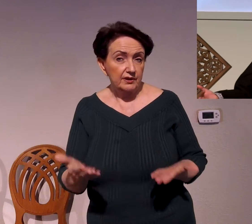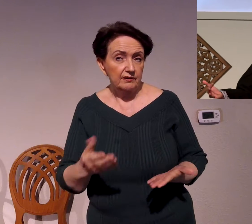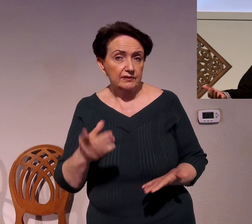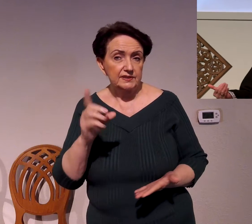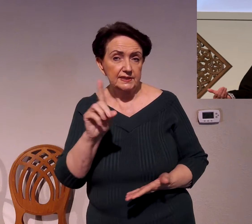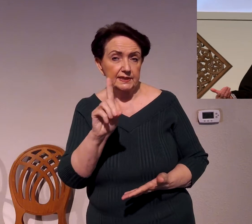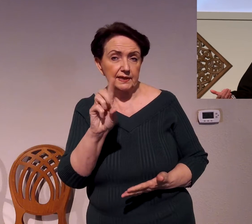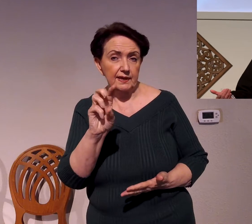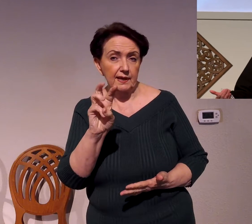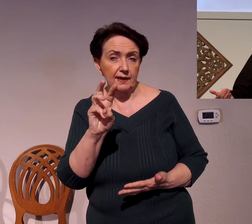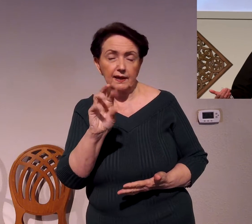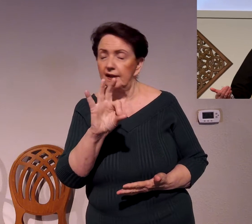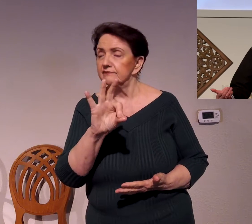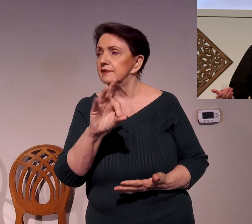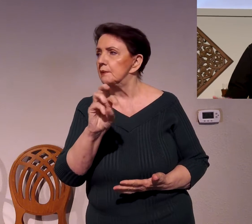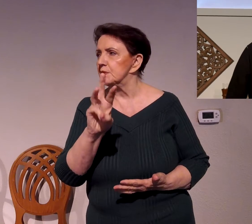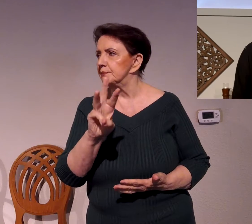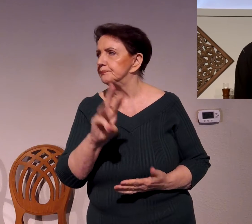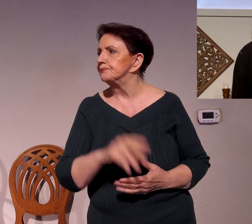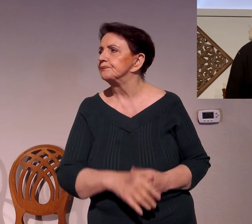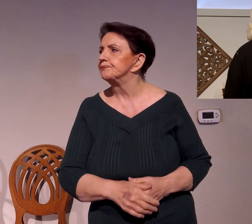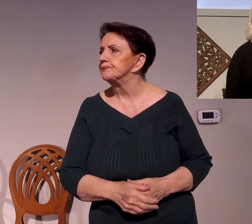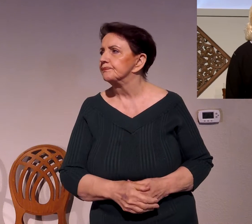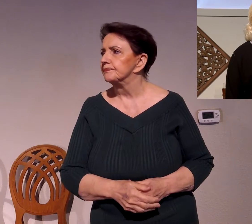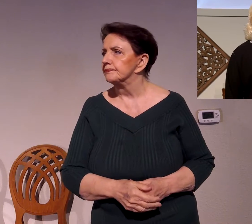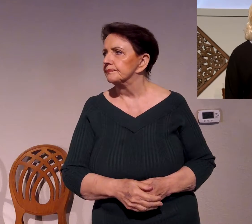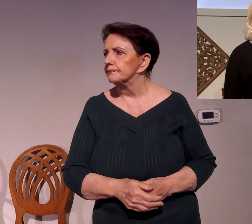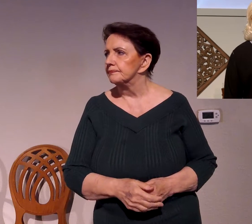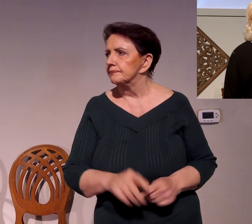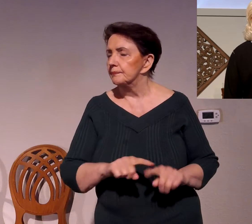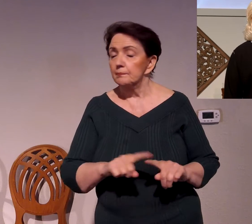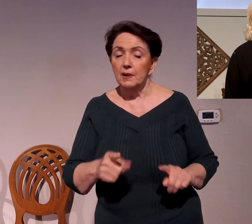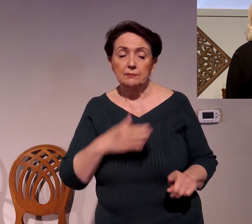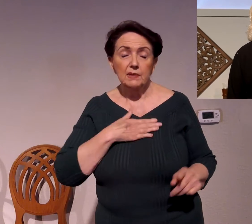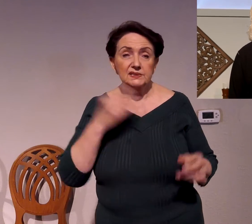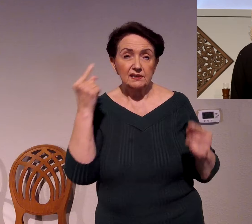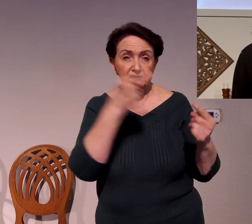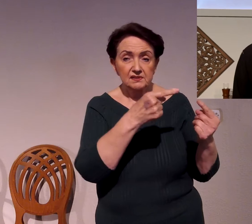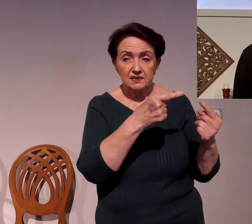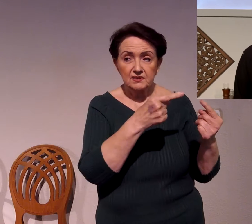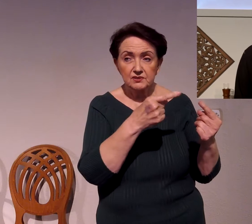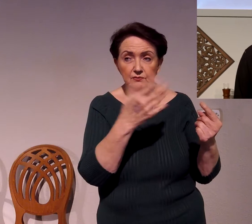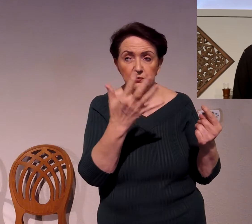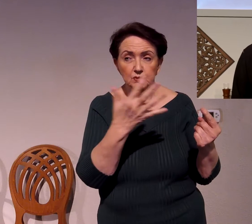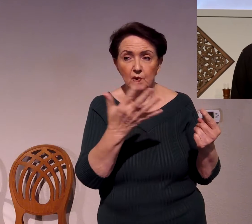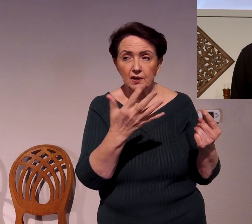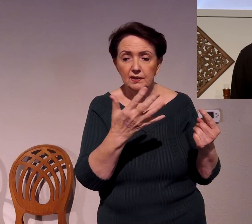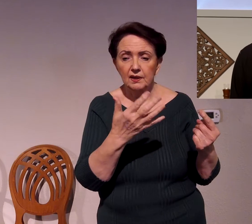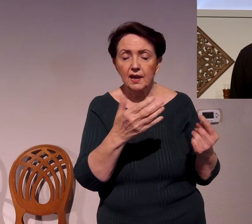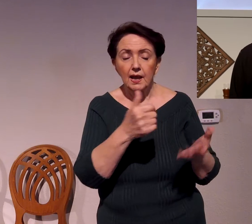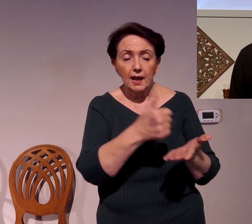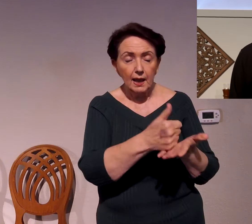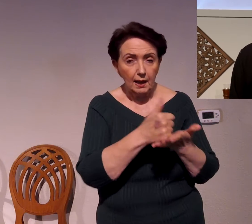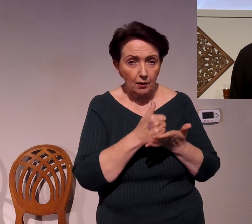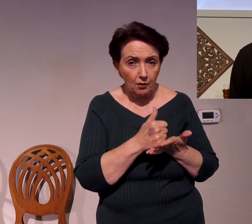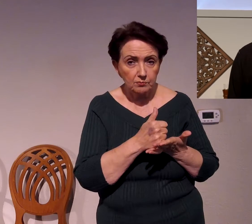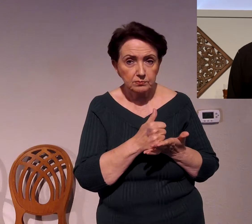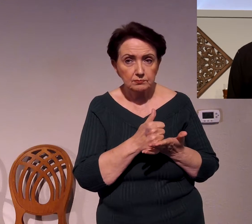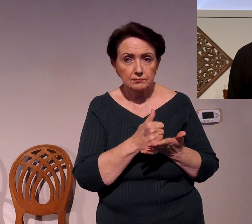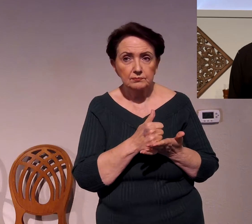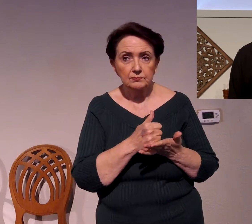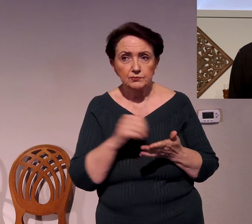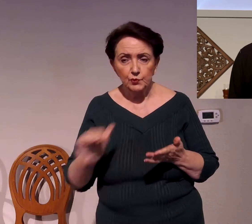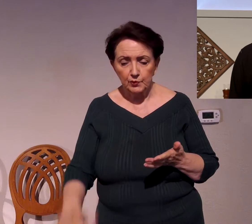Dallas-Fort Worth Metroplex. Right? But my destination was help with raising a